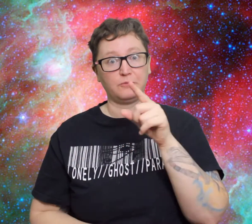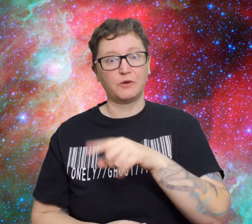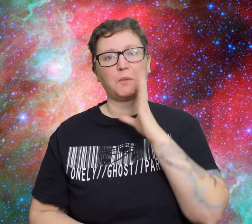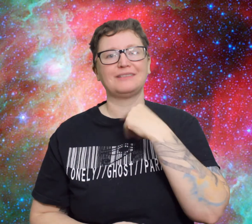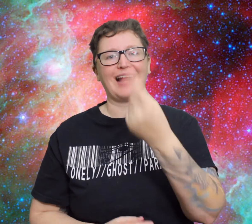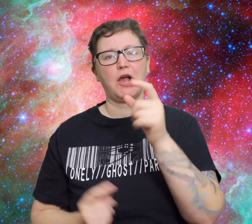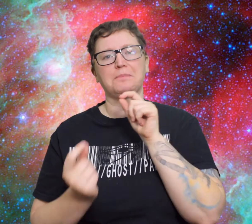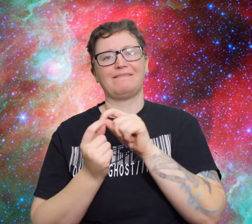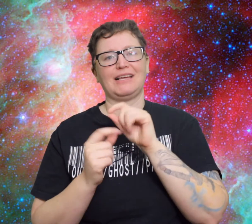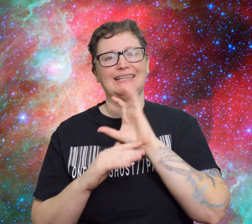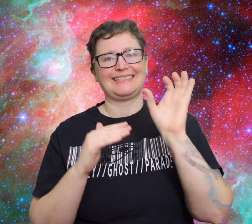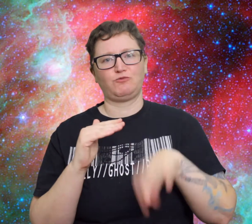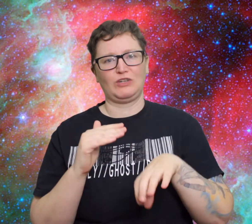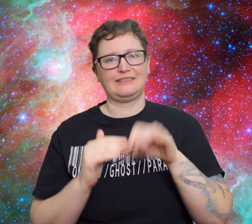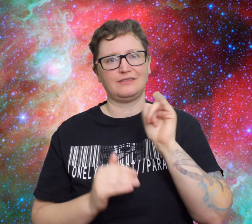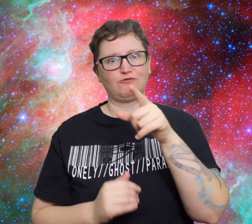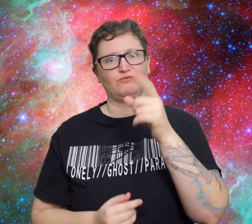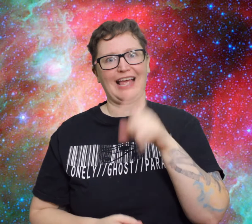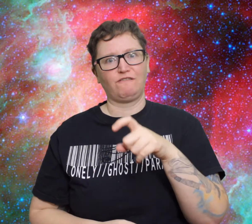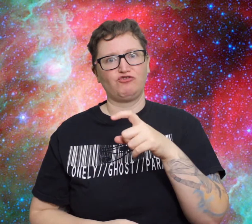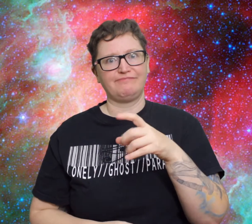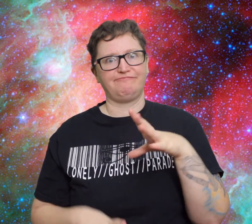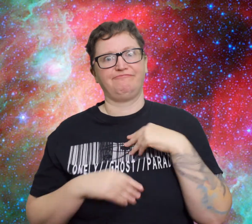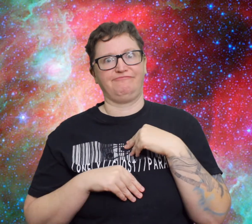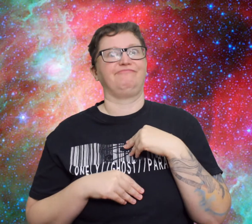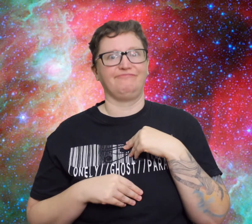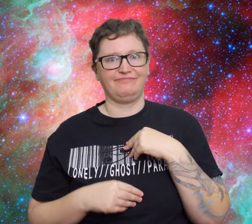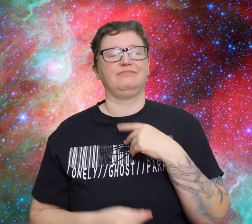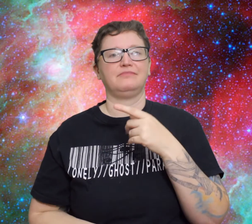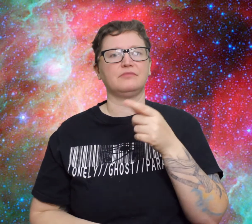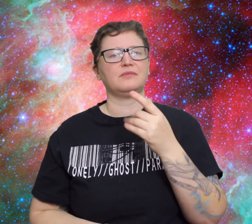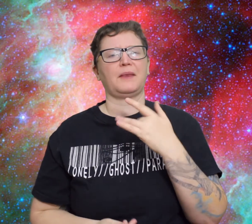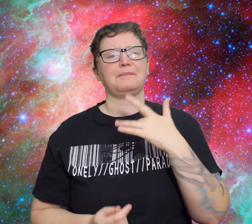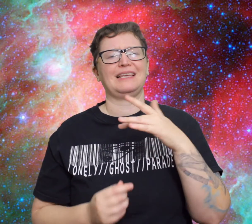that table number will then tell you a specific consequence that you have to accept.